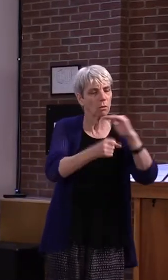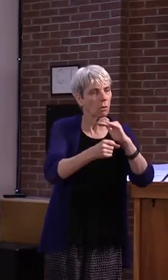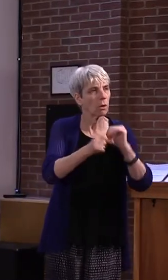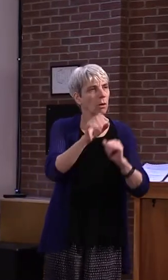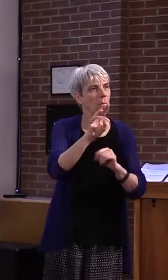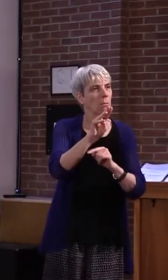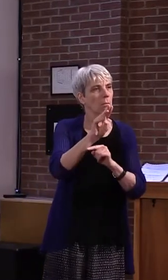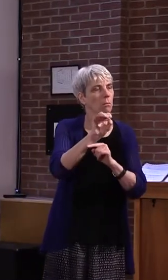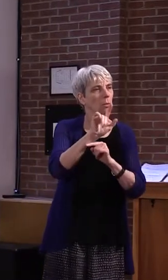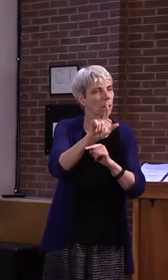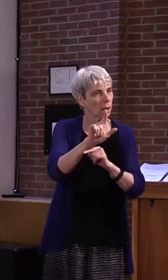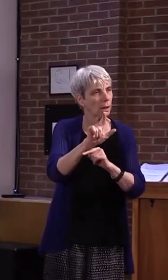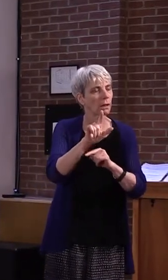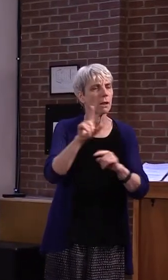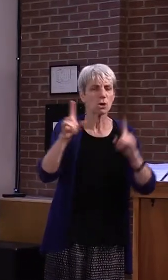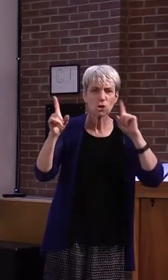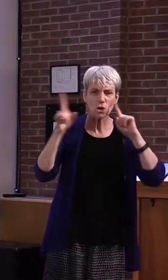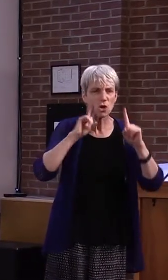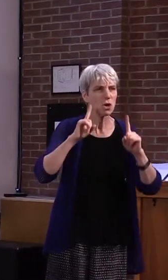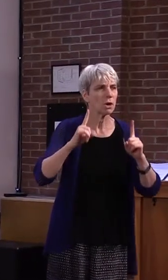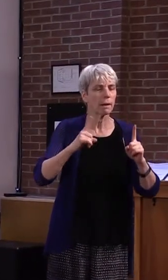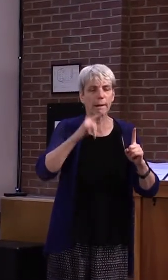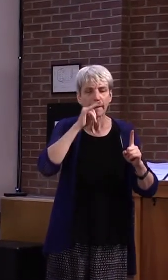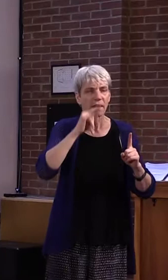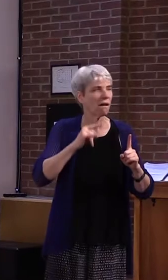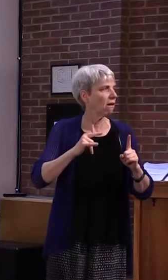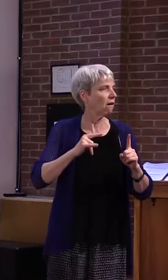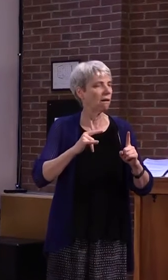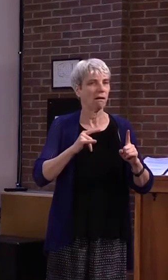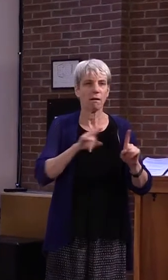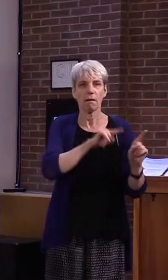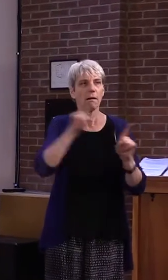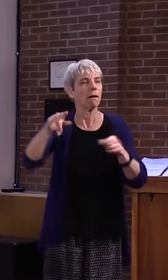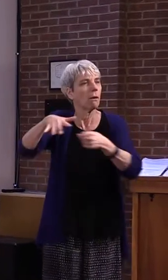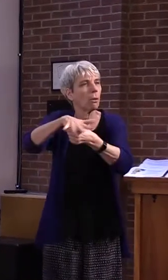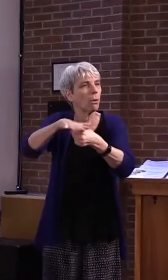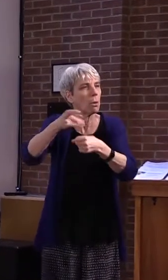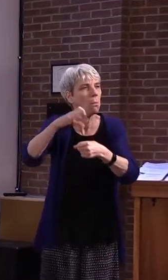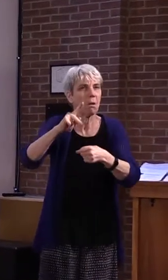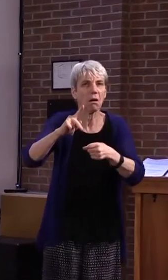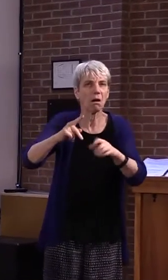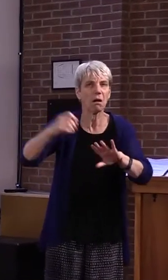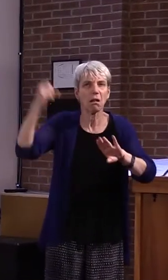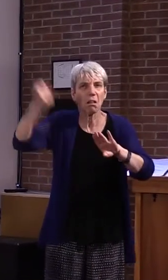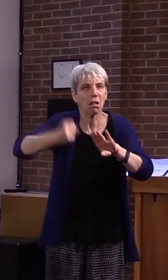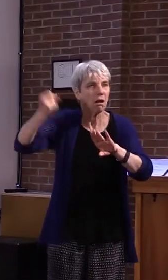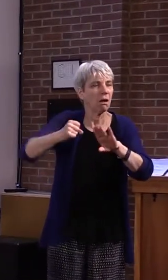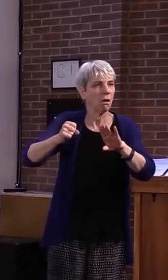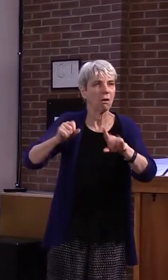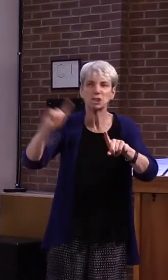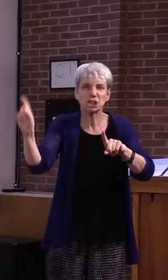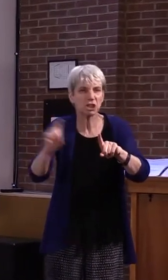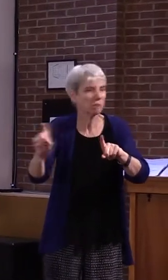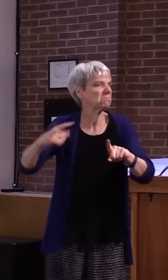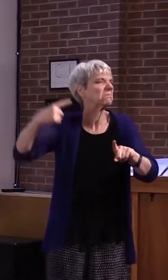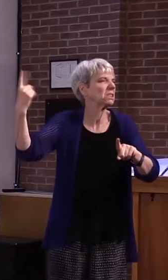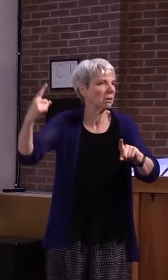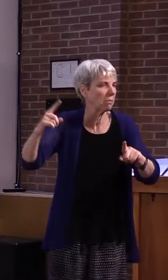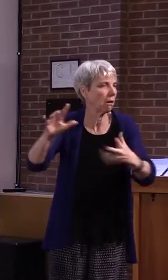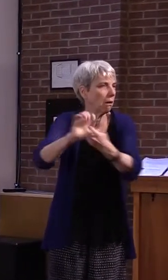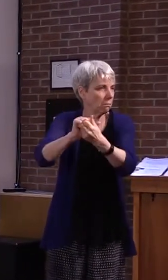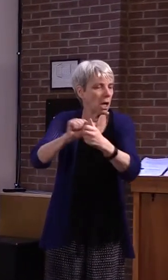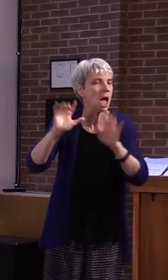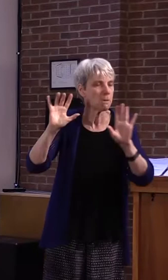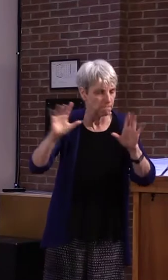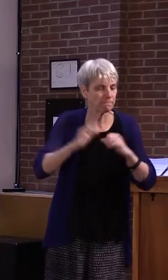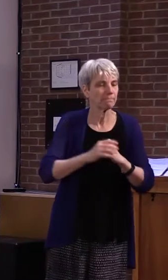that juveniles were vandalizing the park in the area. And while we cannot disclose the